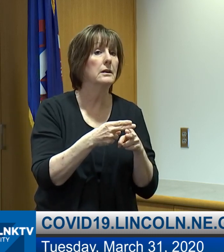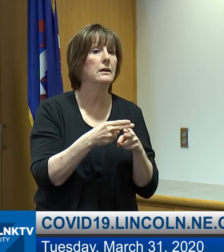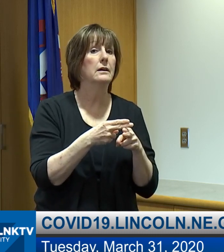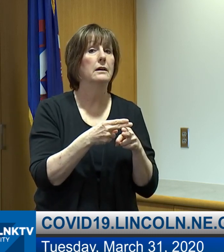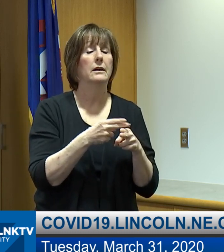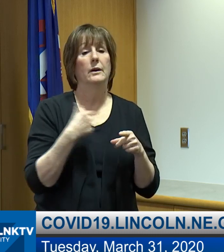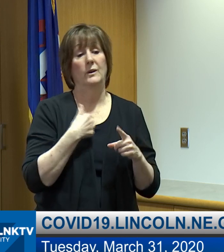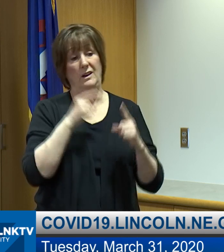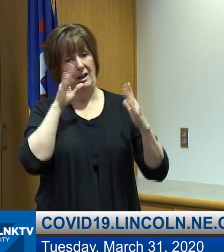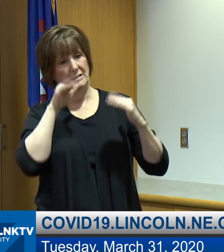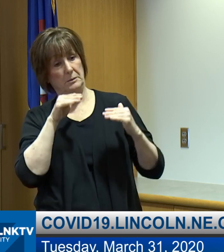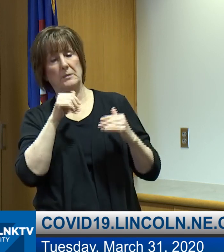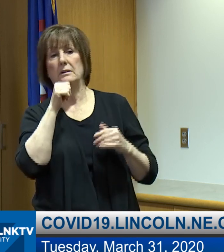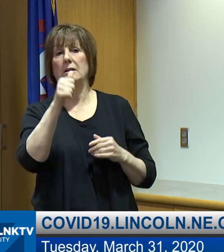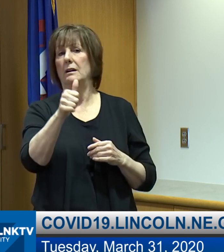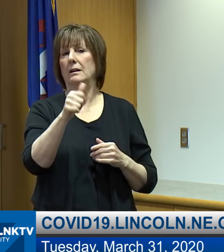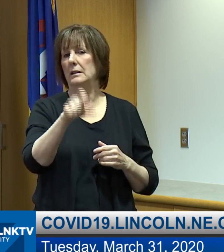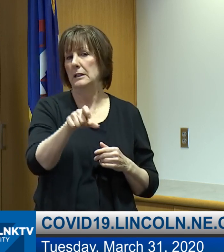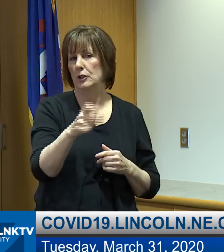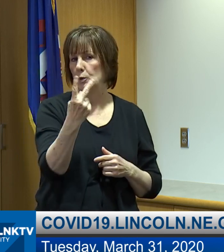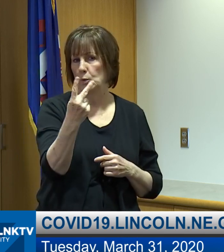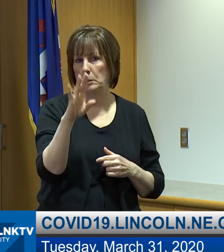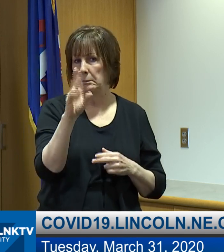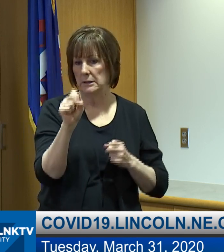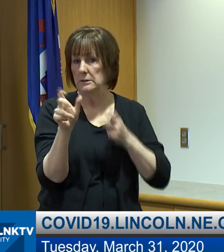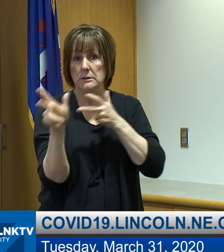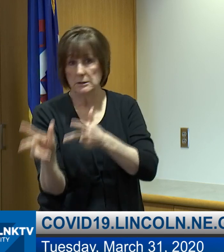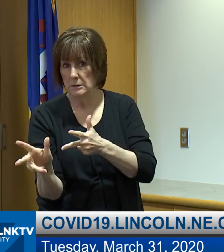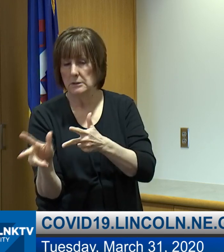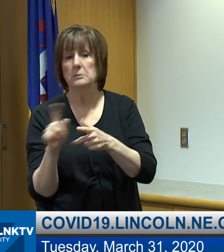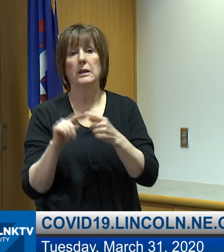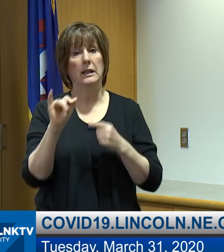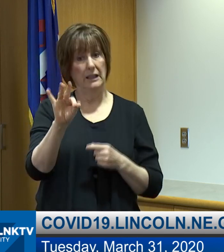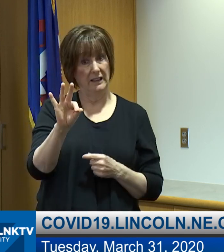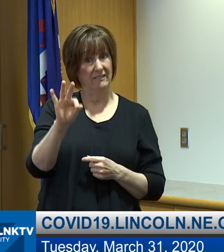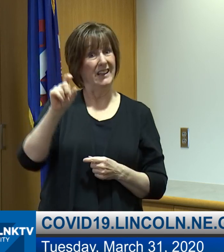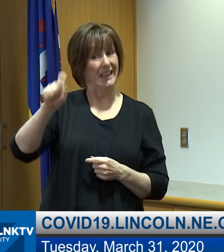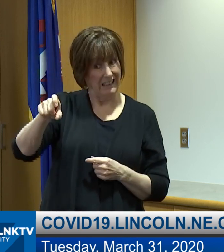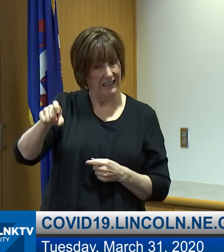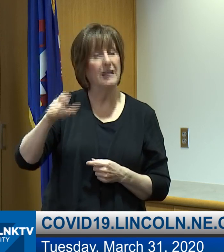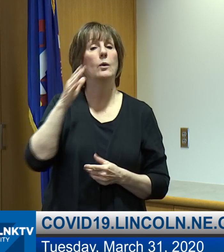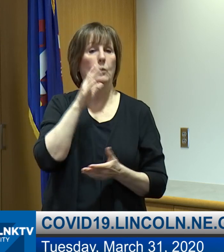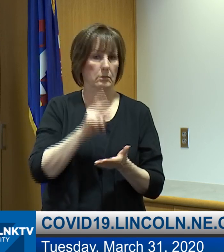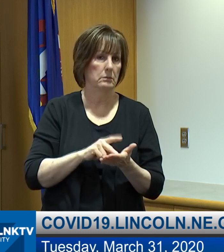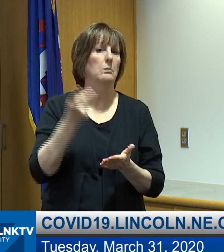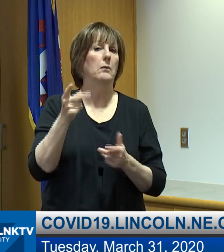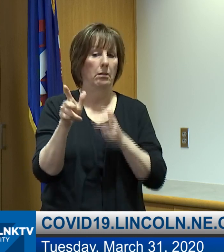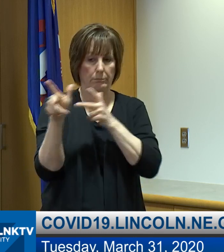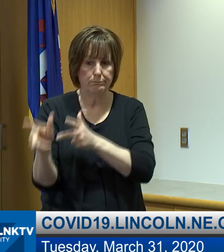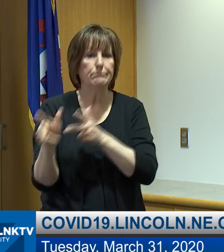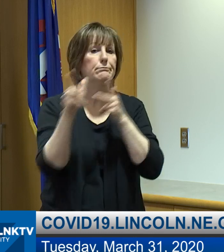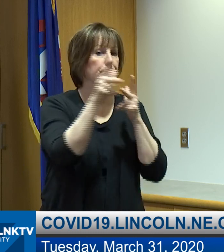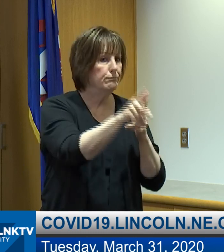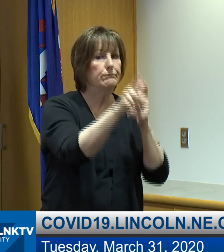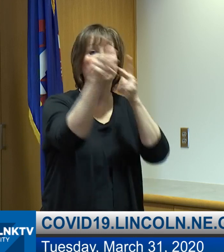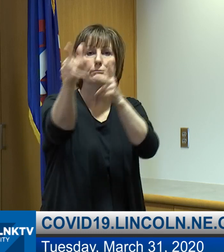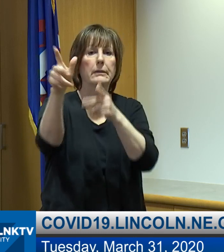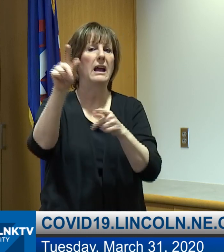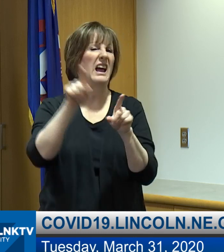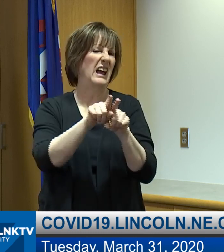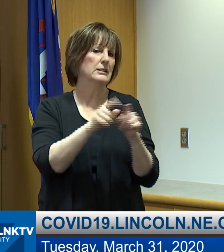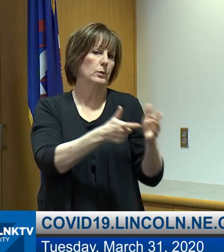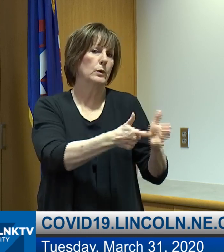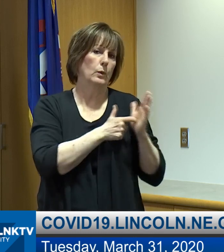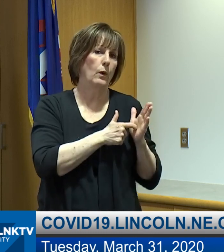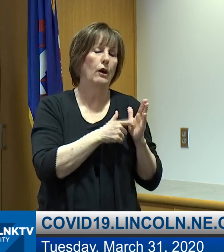we anticipate that won't be an issue. However, if it is an issue, our plan is to double up on those routes. But we will